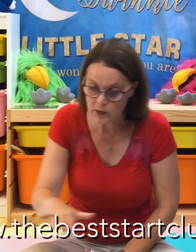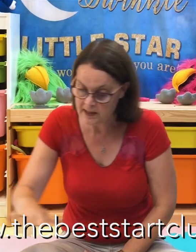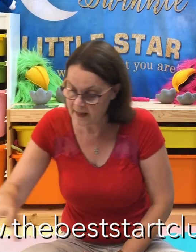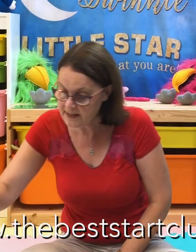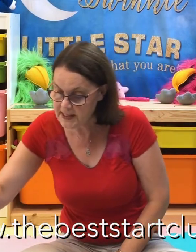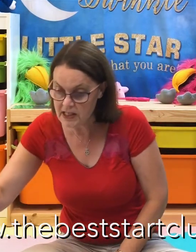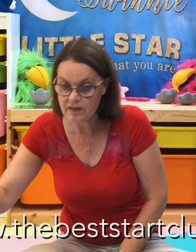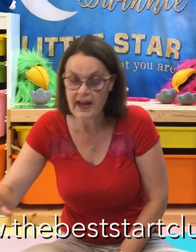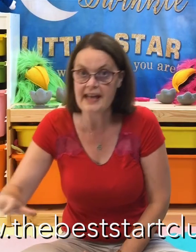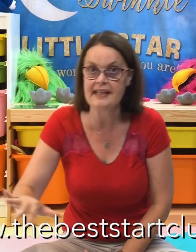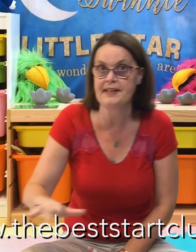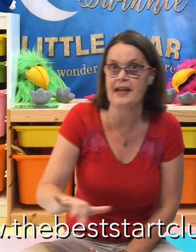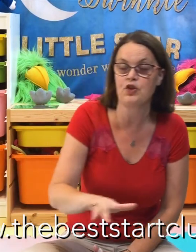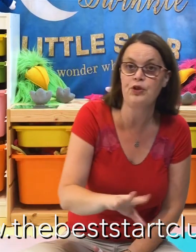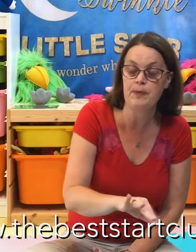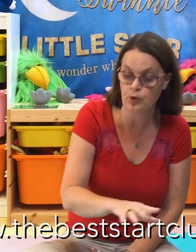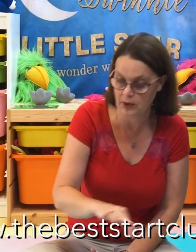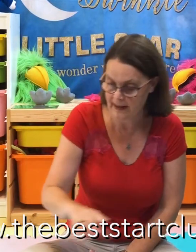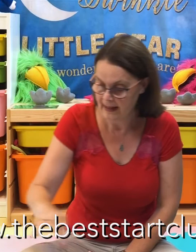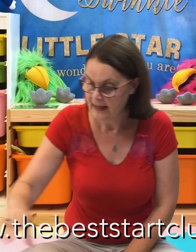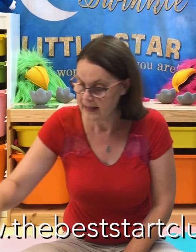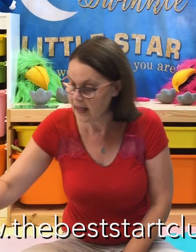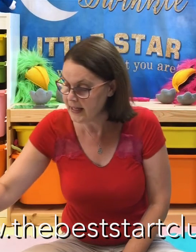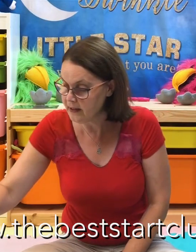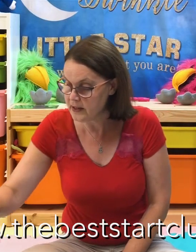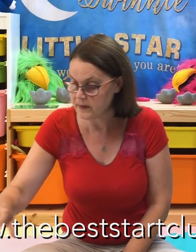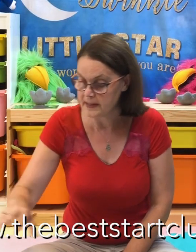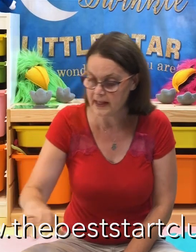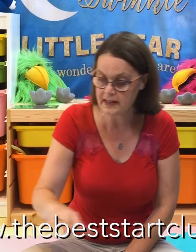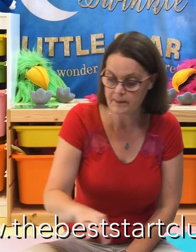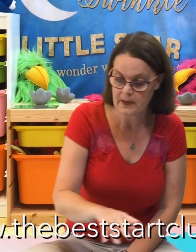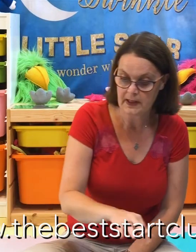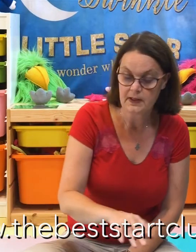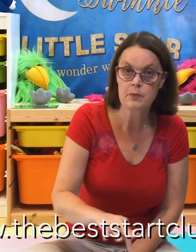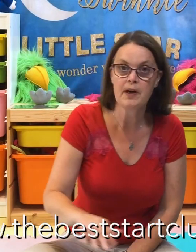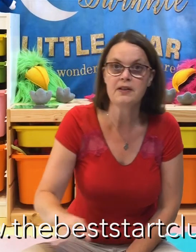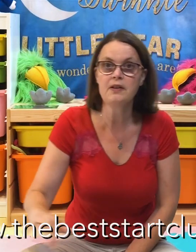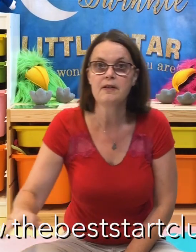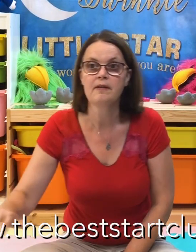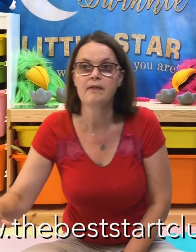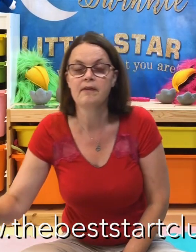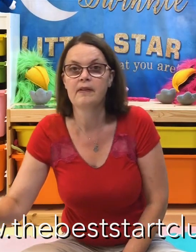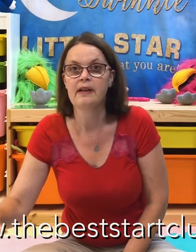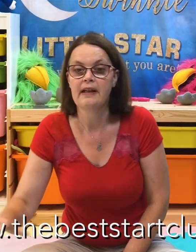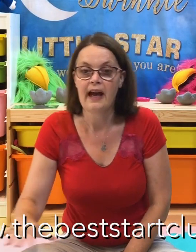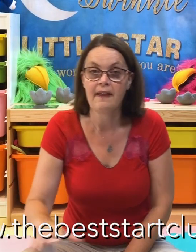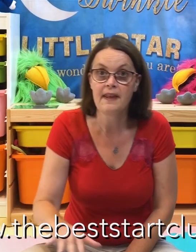Now that's the sign for any insect, creepy crawly. Yeah, any kind of insect, spider, and then